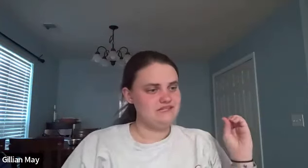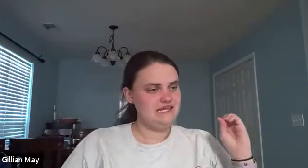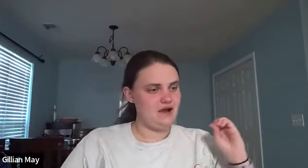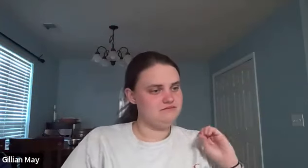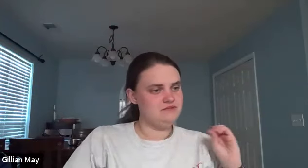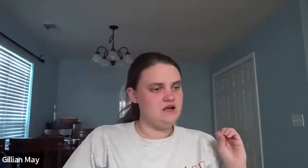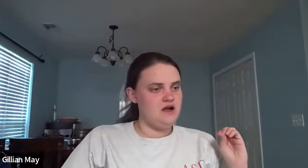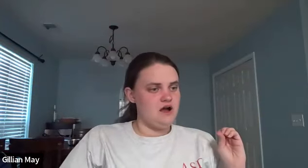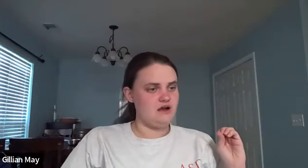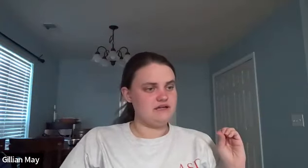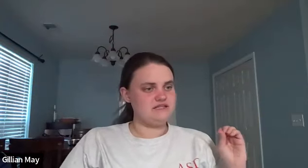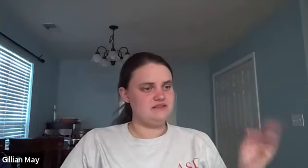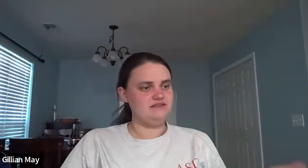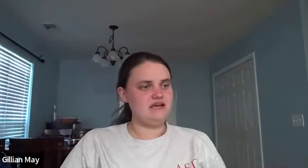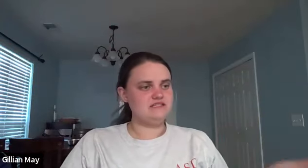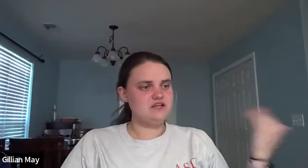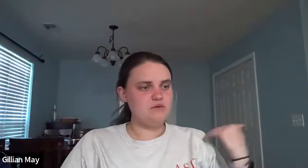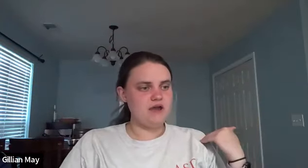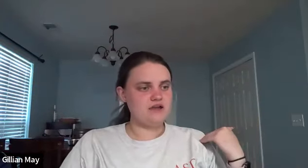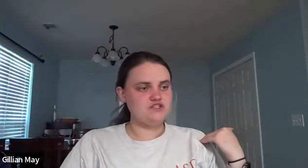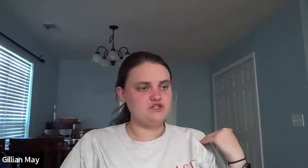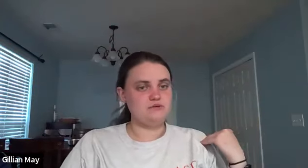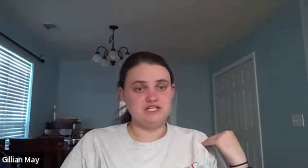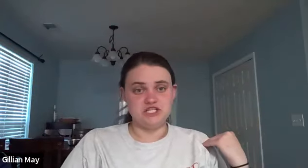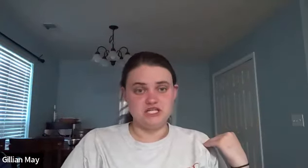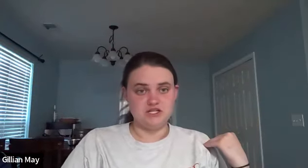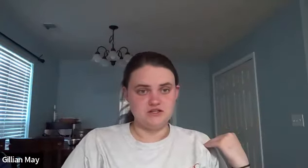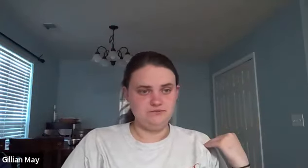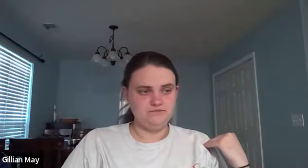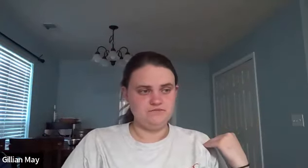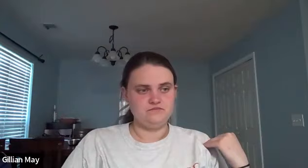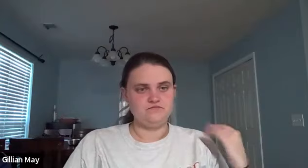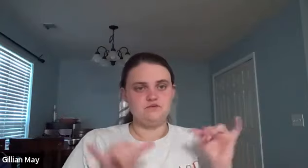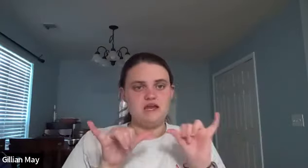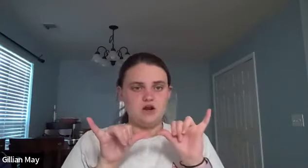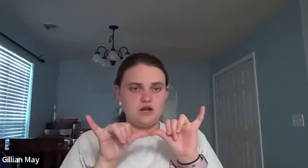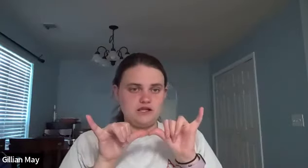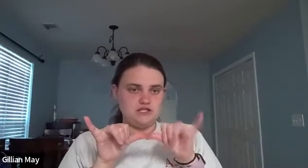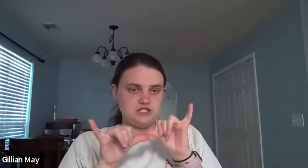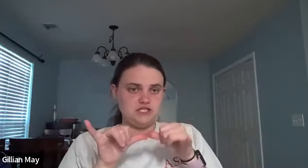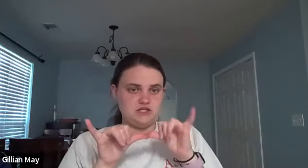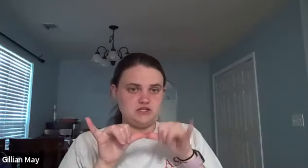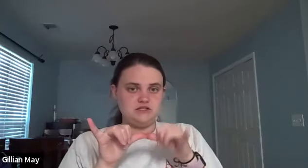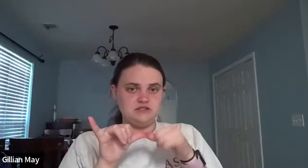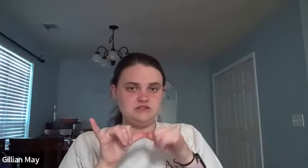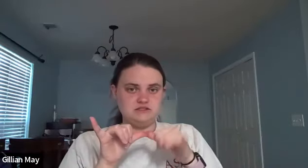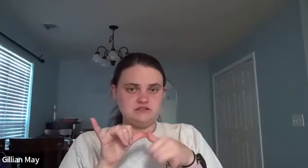yeah. All right, let's go back to engineer. So we had our engineer.